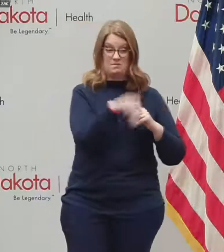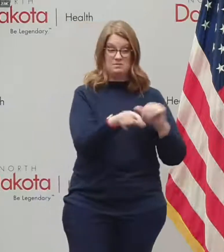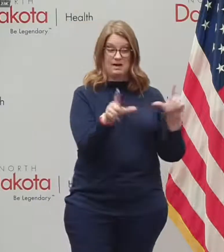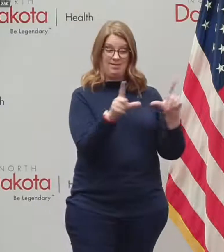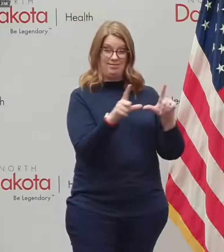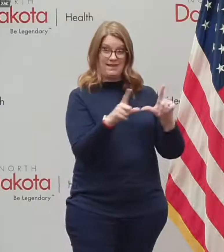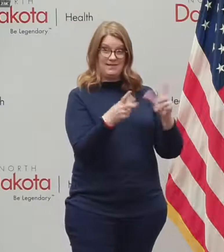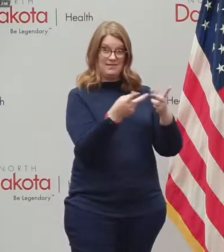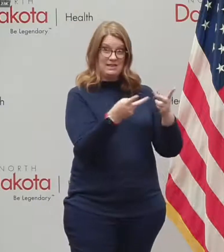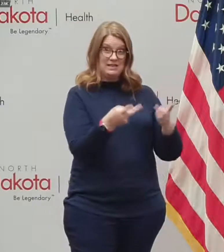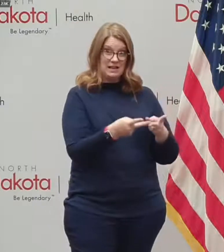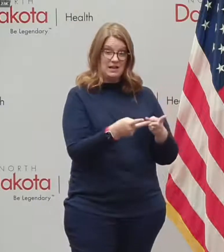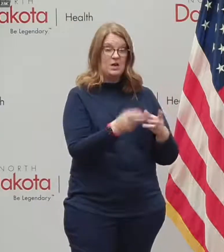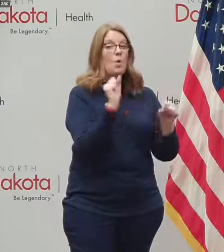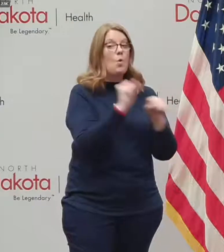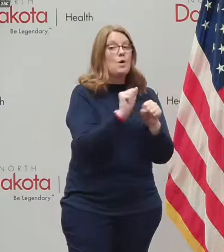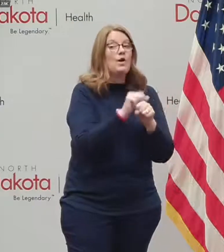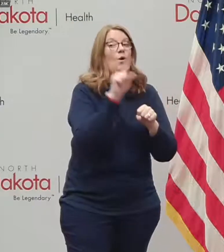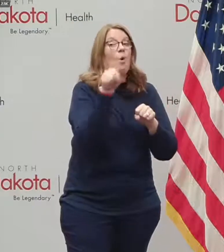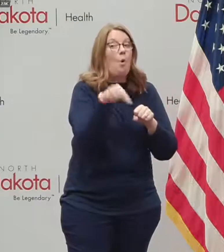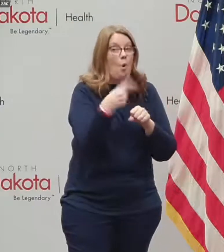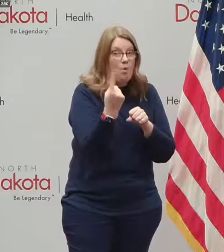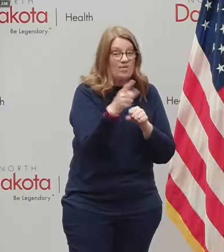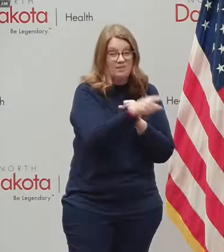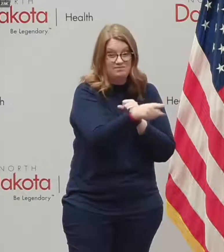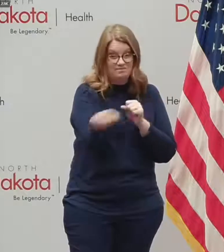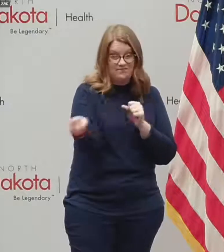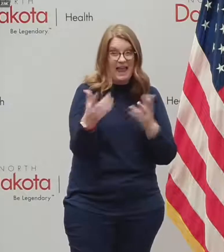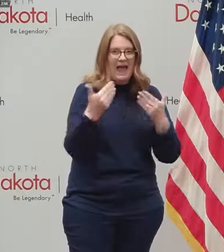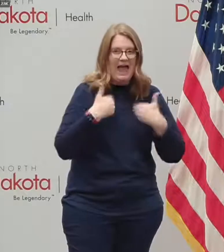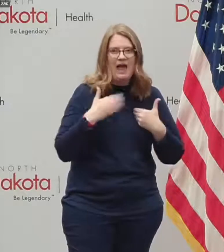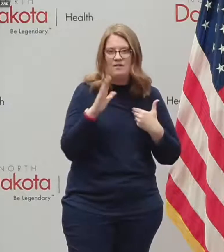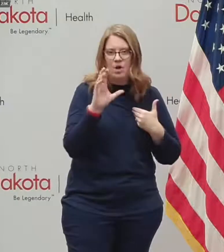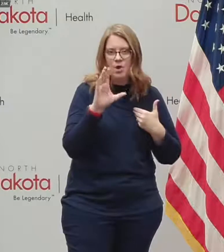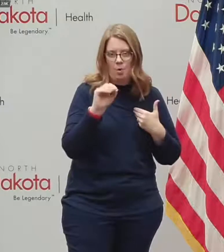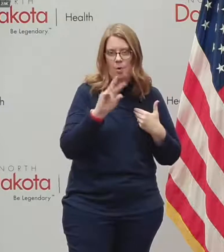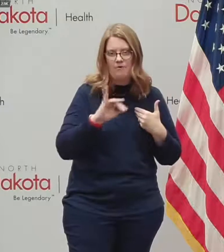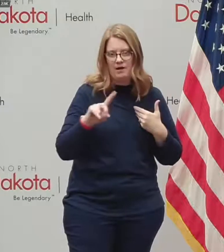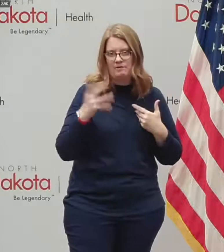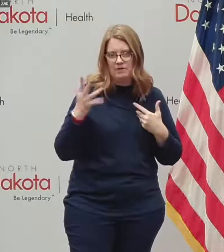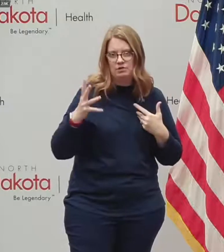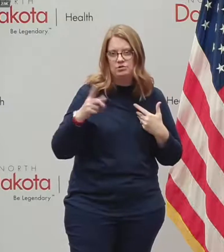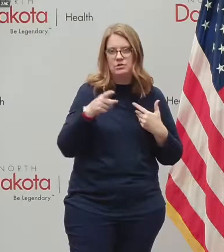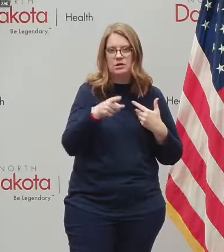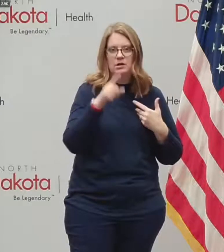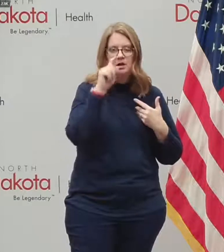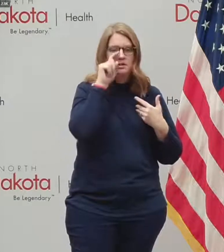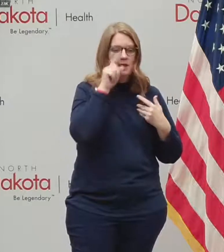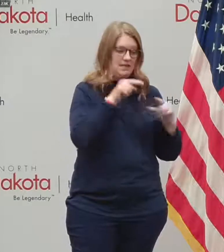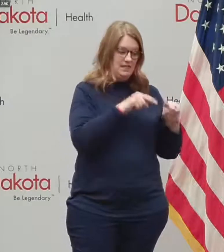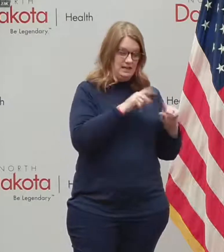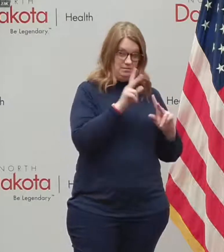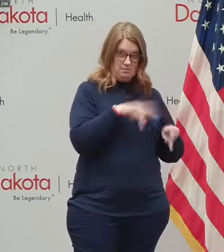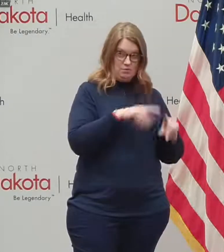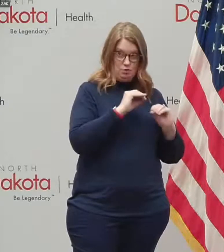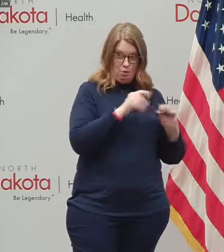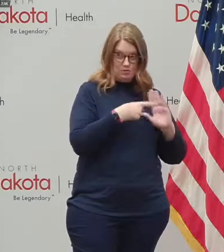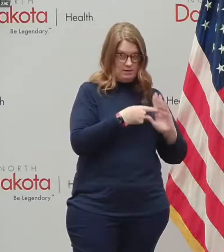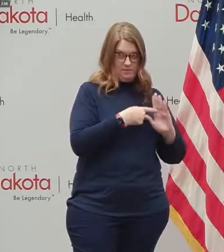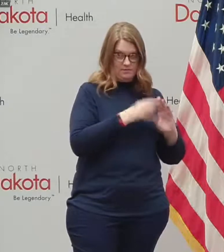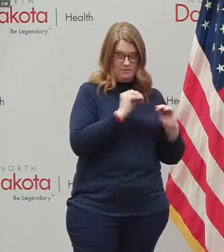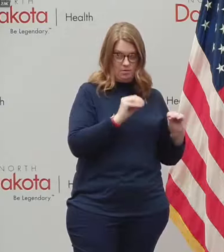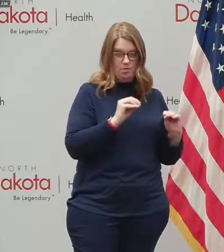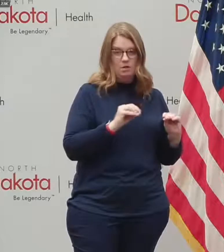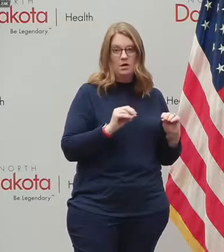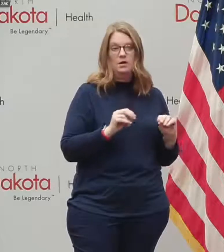it has to be working only with people that already have COVID, and they have to be asymptomatic, and then all of the